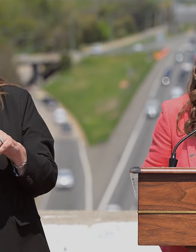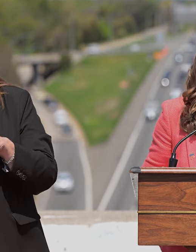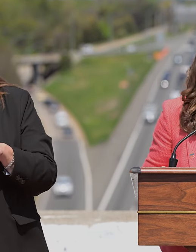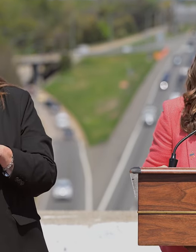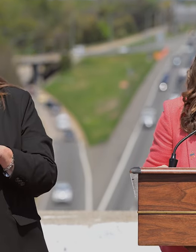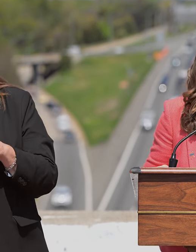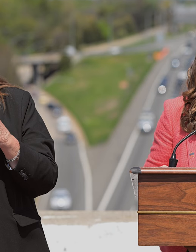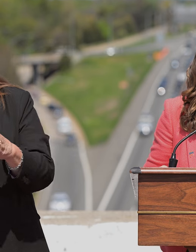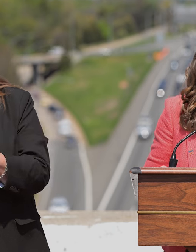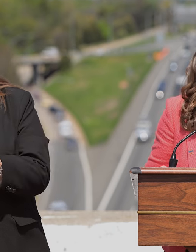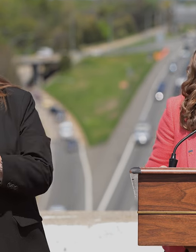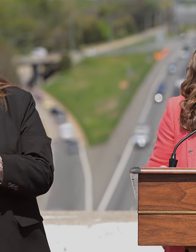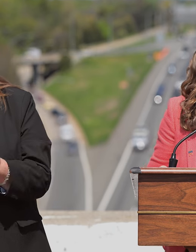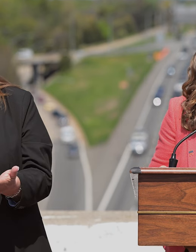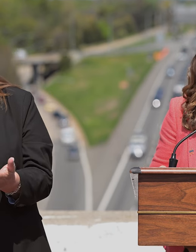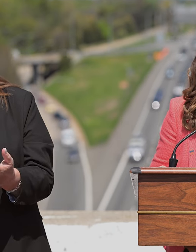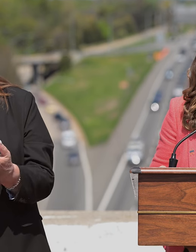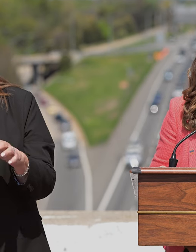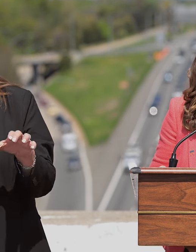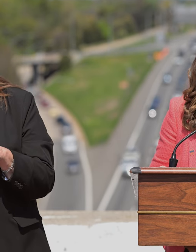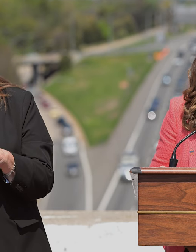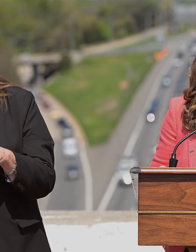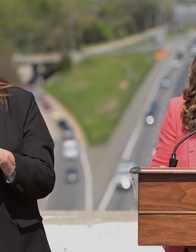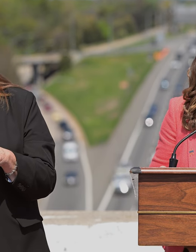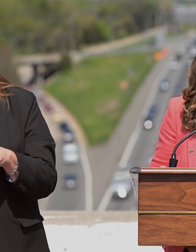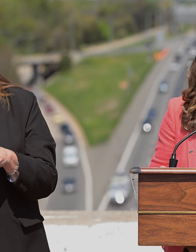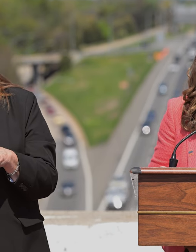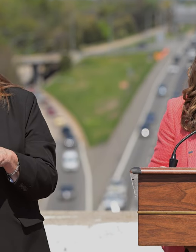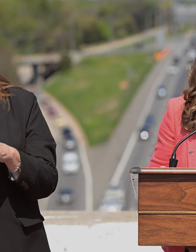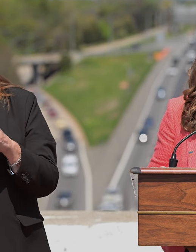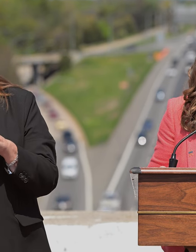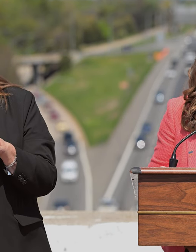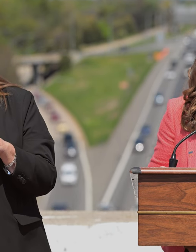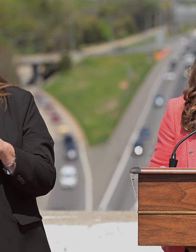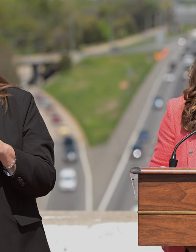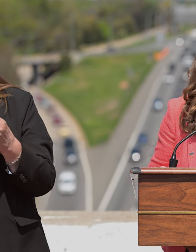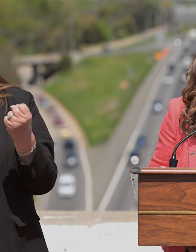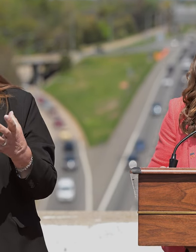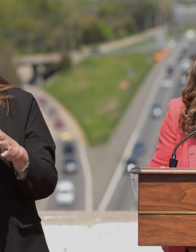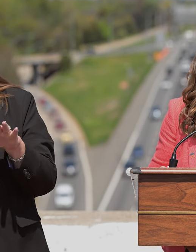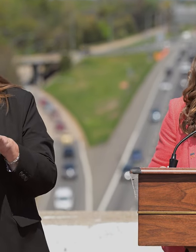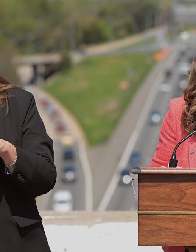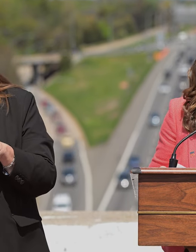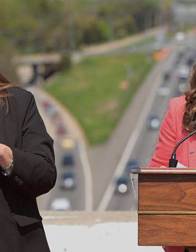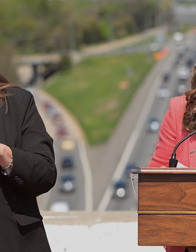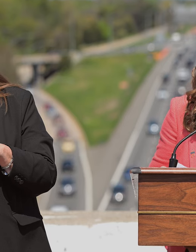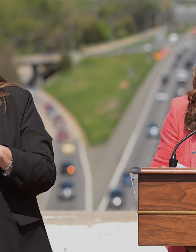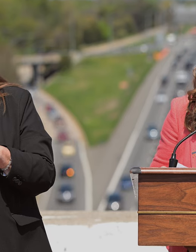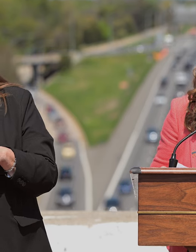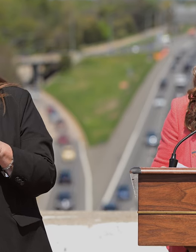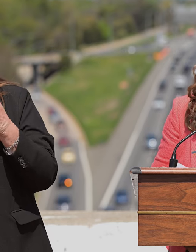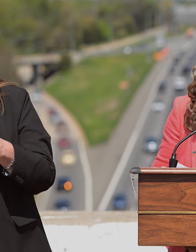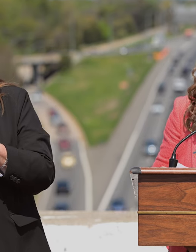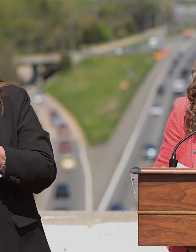Maryland roadways. These are behaviors that exactly the Driver Behavior Subcommittee was focused on for the Governor's Work Zone